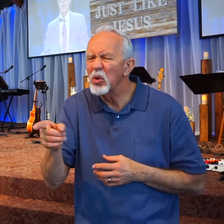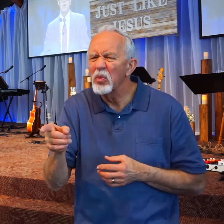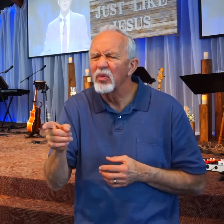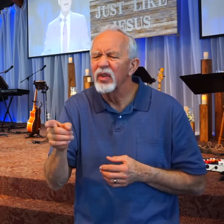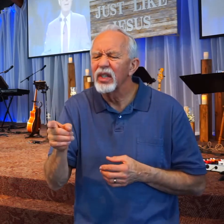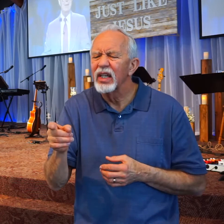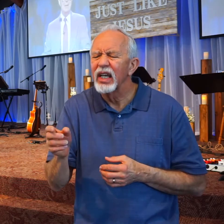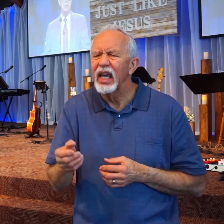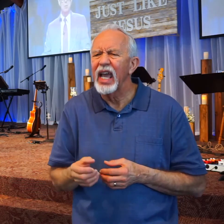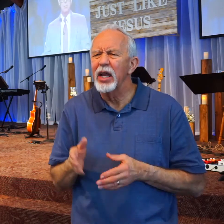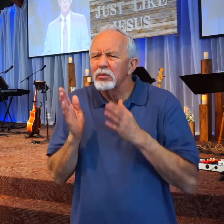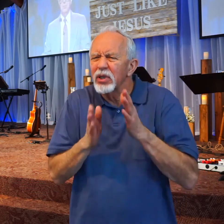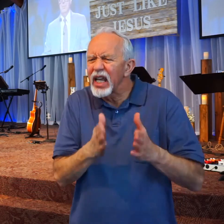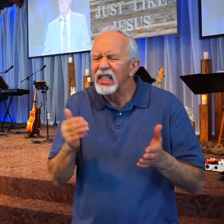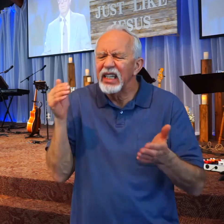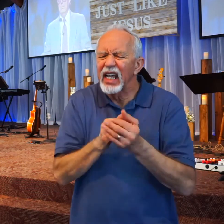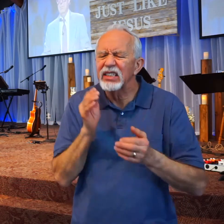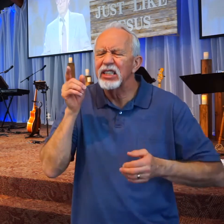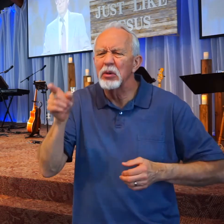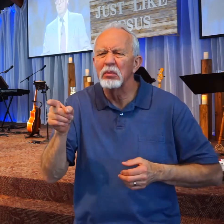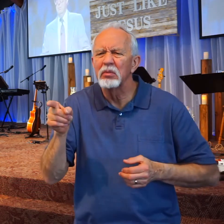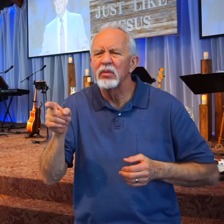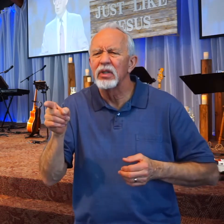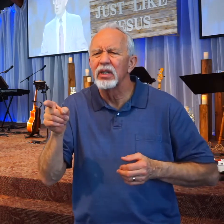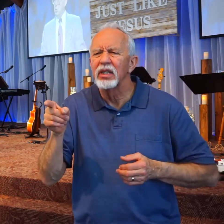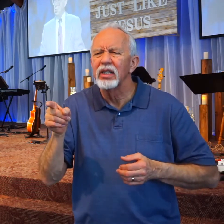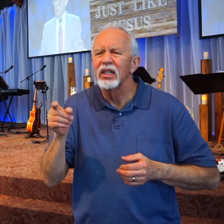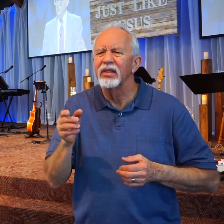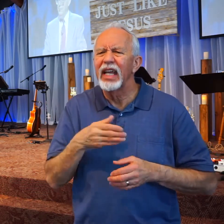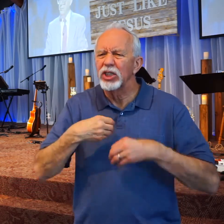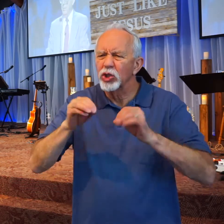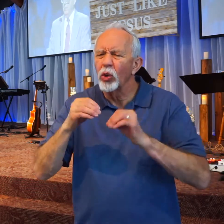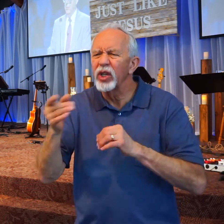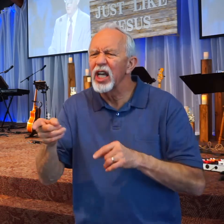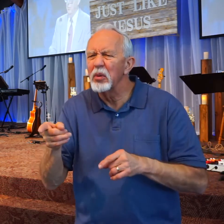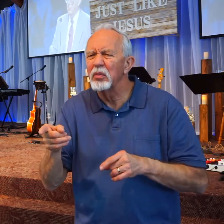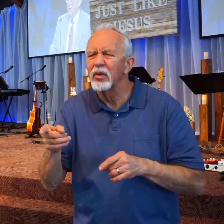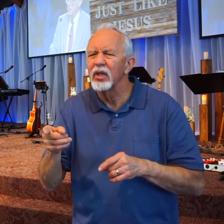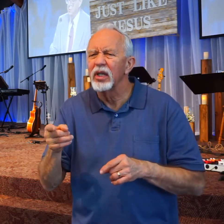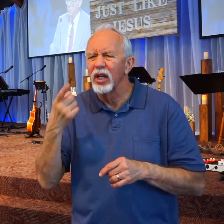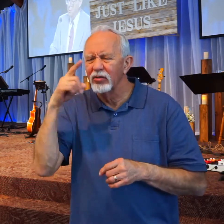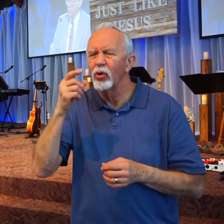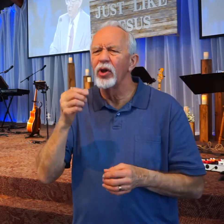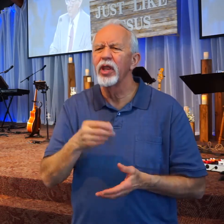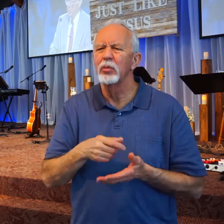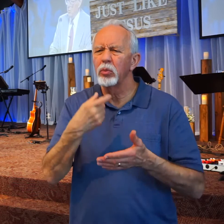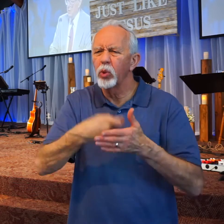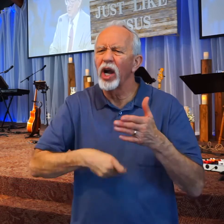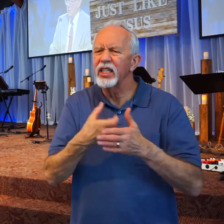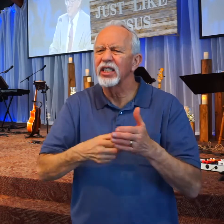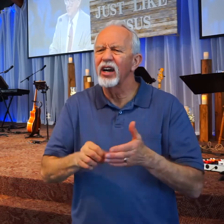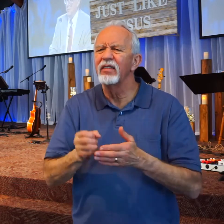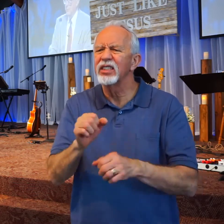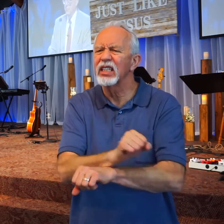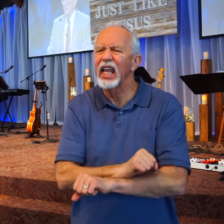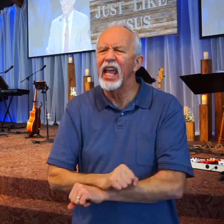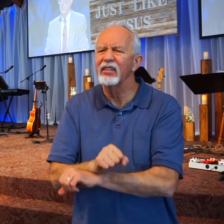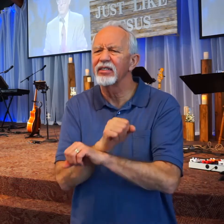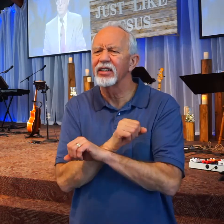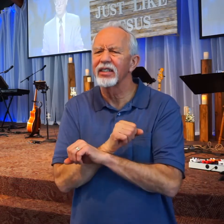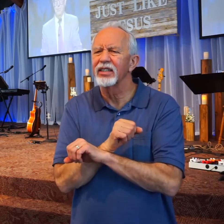and they conspired against him. They sold him for the price of a slave.